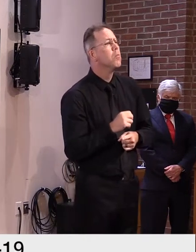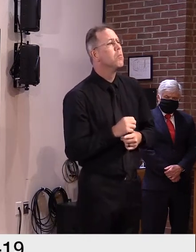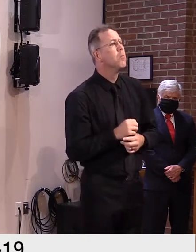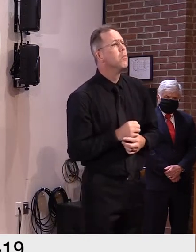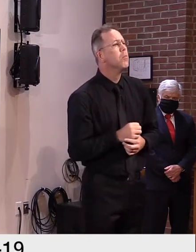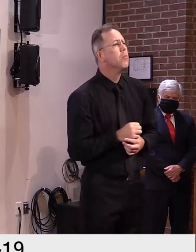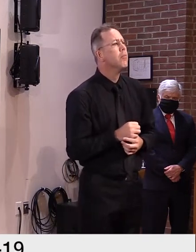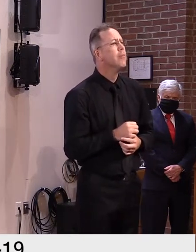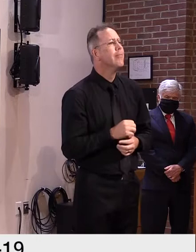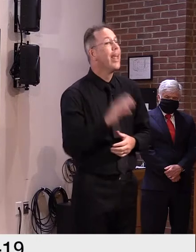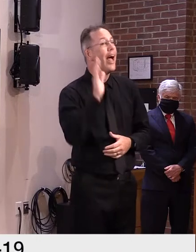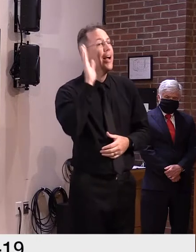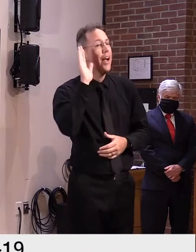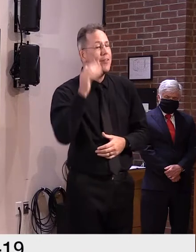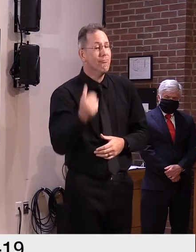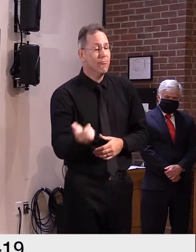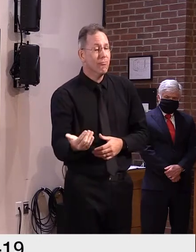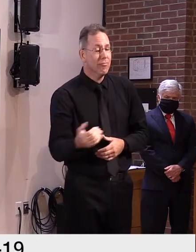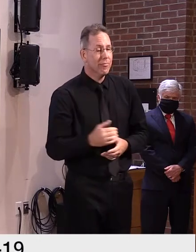I am.